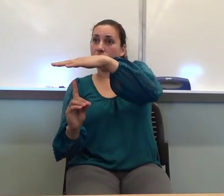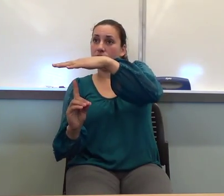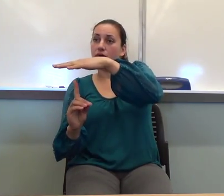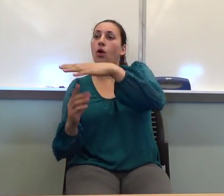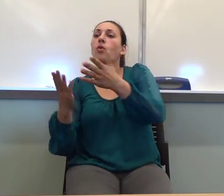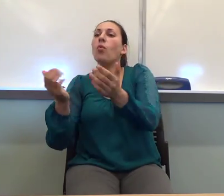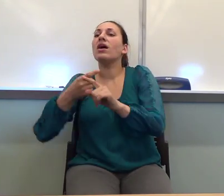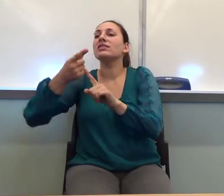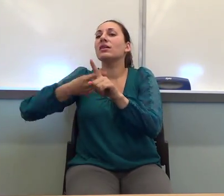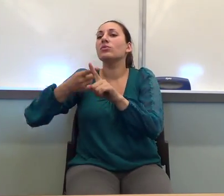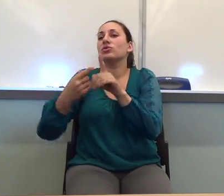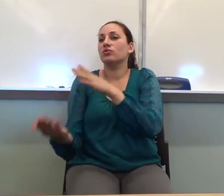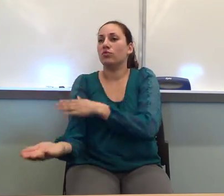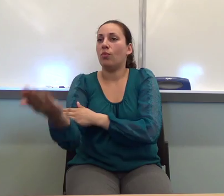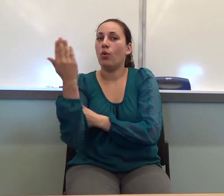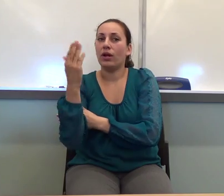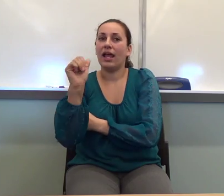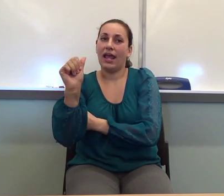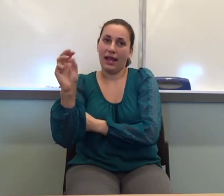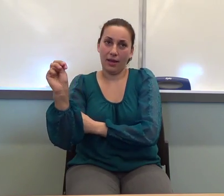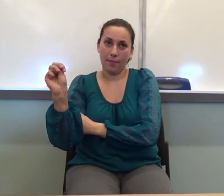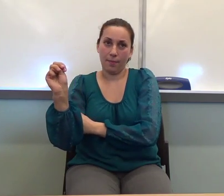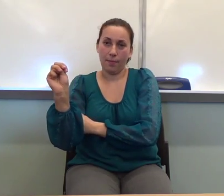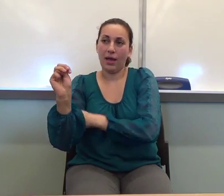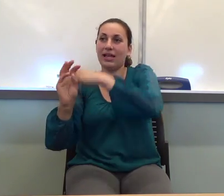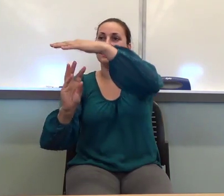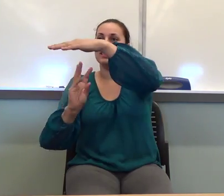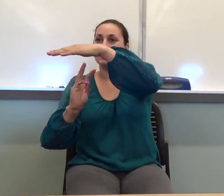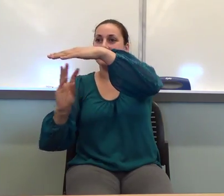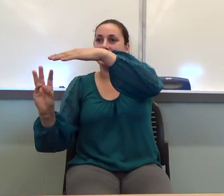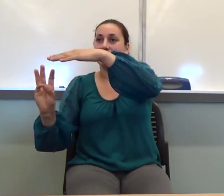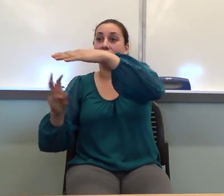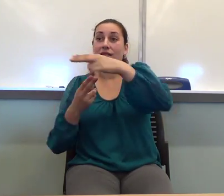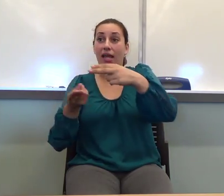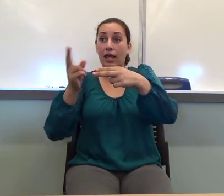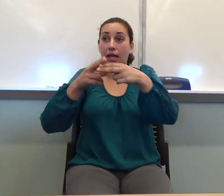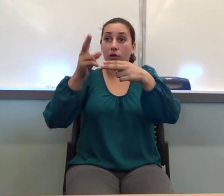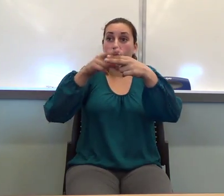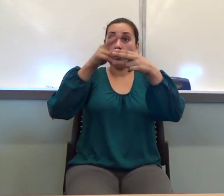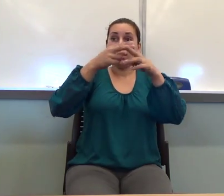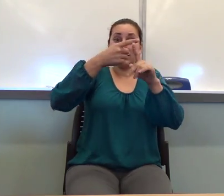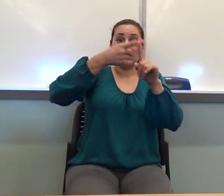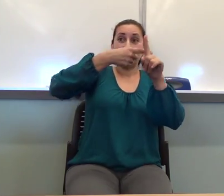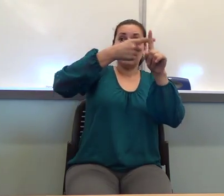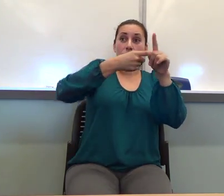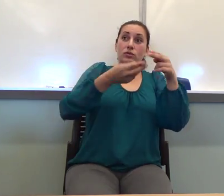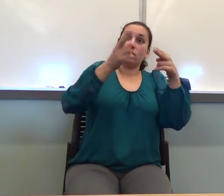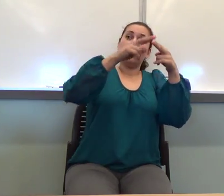66 degrees. All right, the increase in temperature would be to subtract these two upside down, of course.